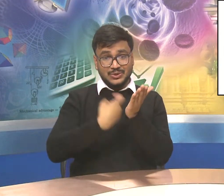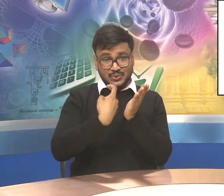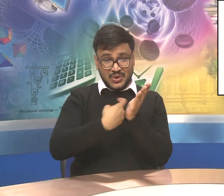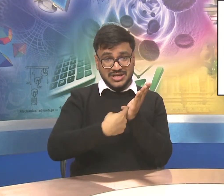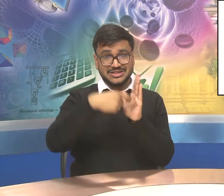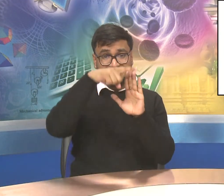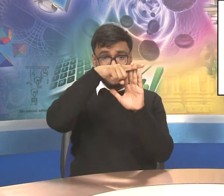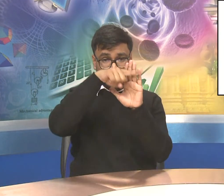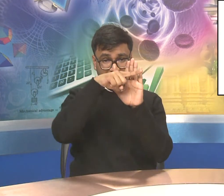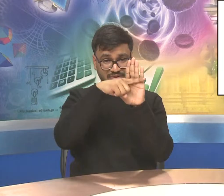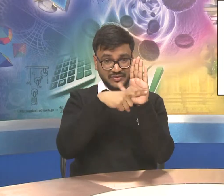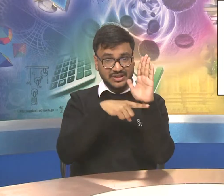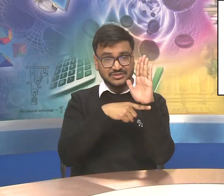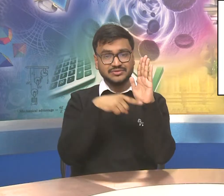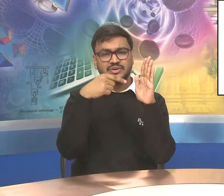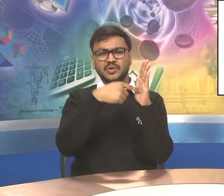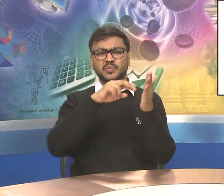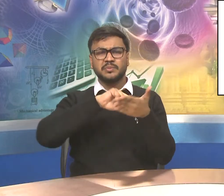Next is regulation.